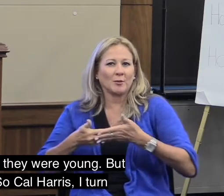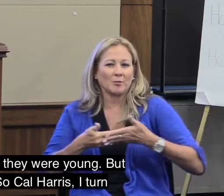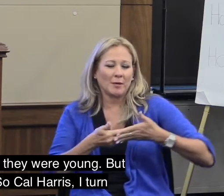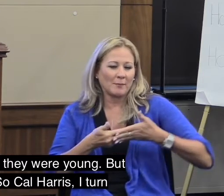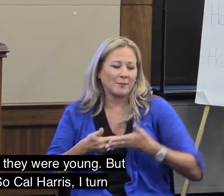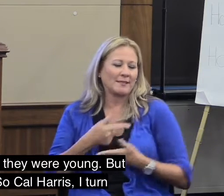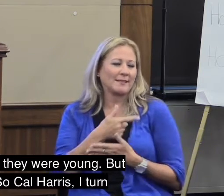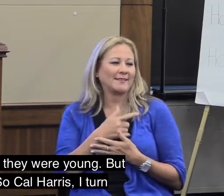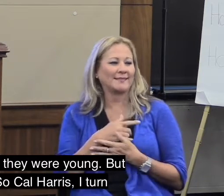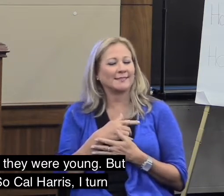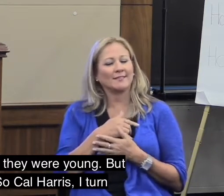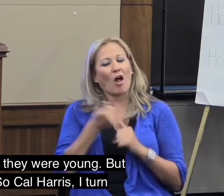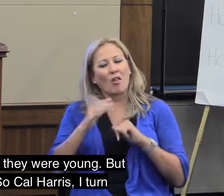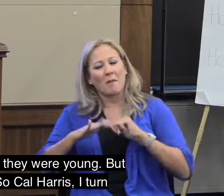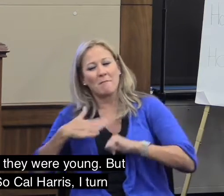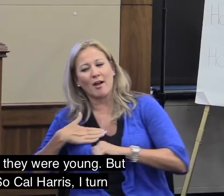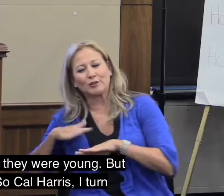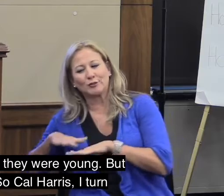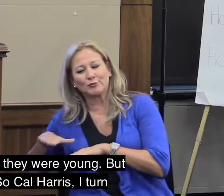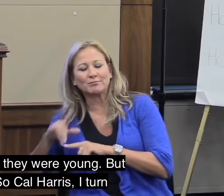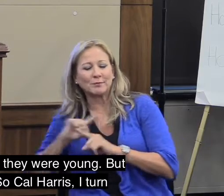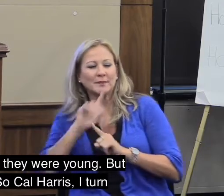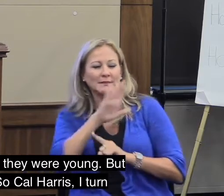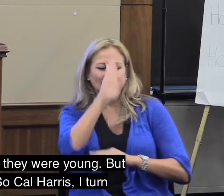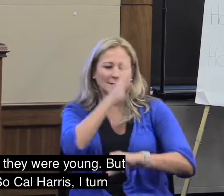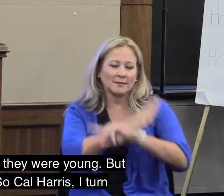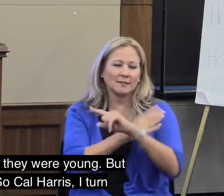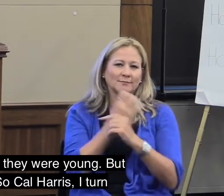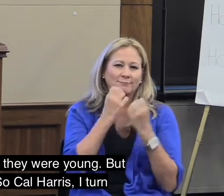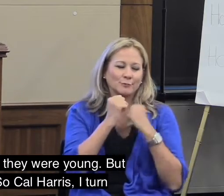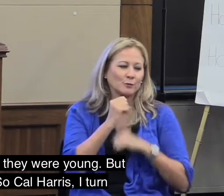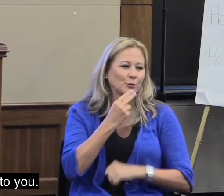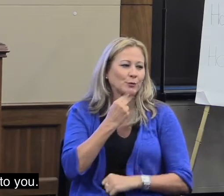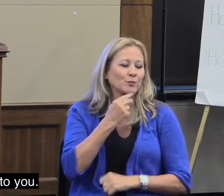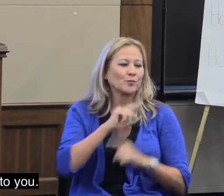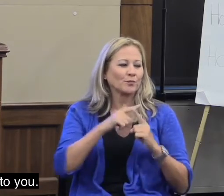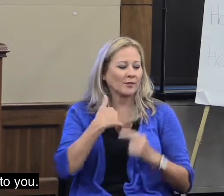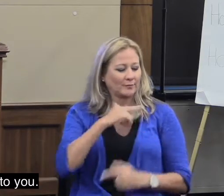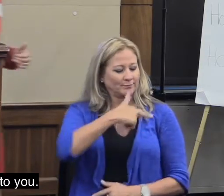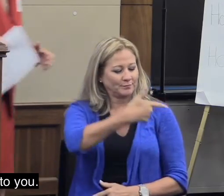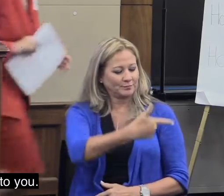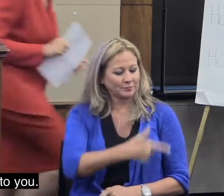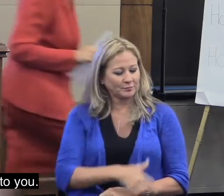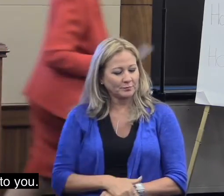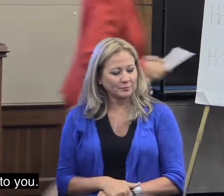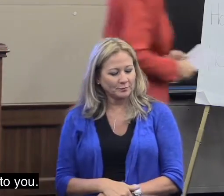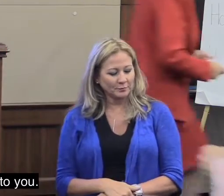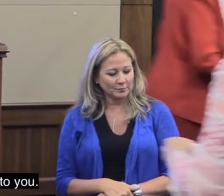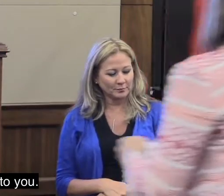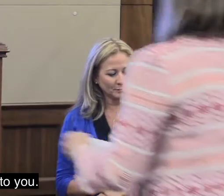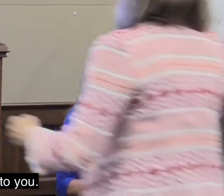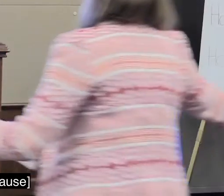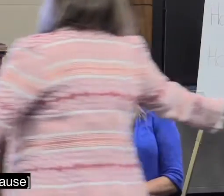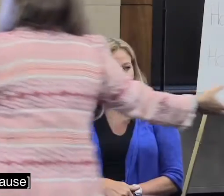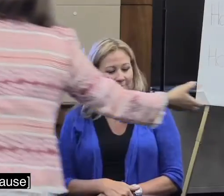when they were young, but his son, so cute. So, Cal Harris, I turn it over to you.